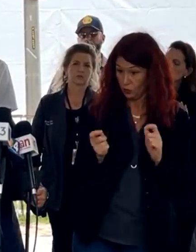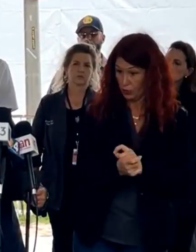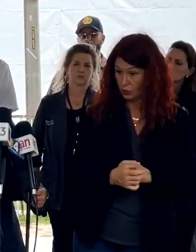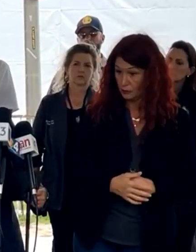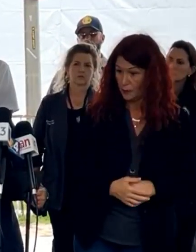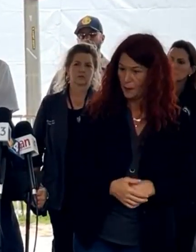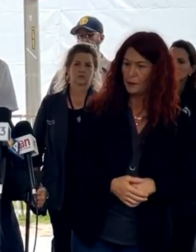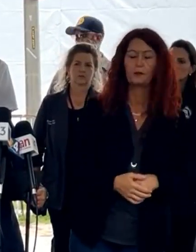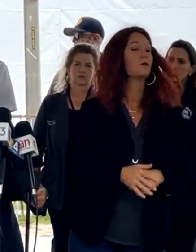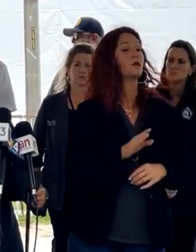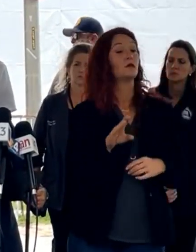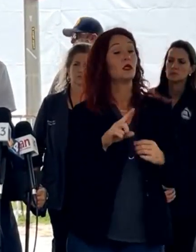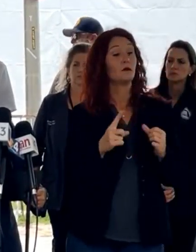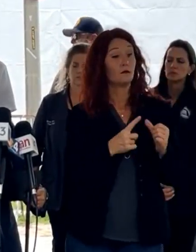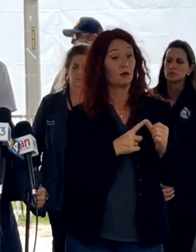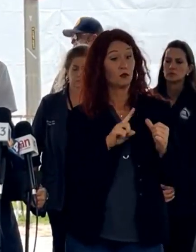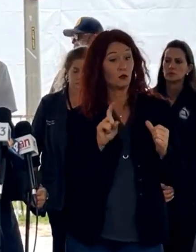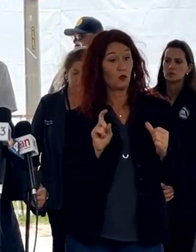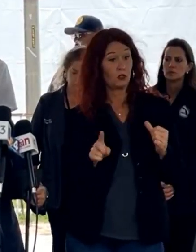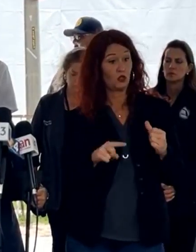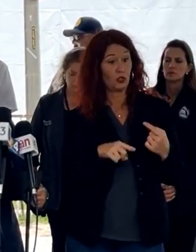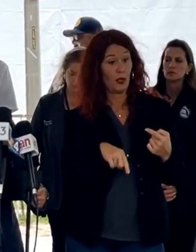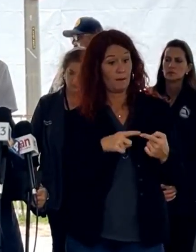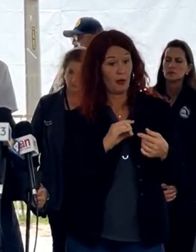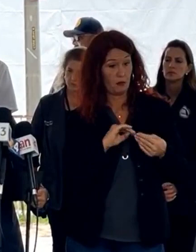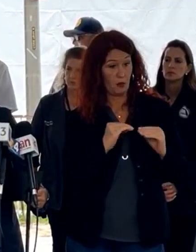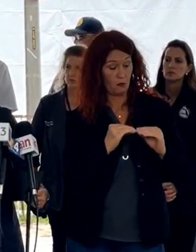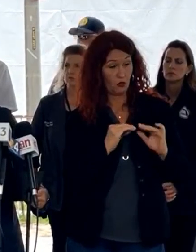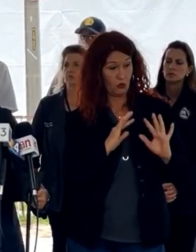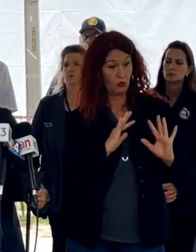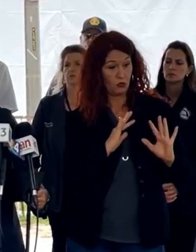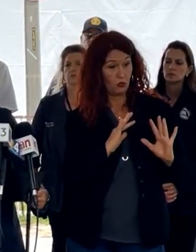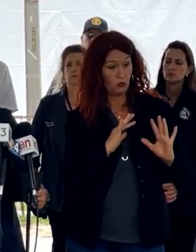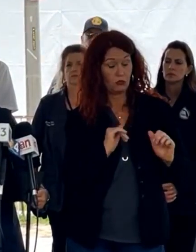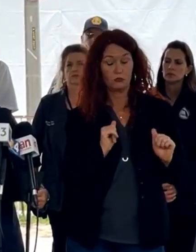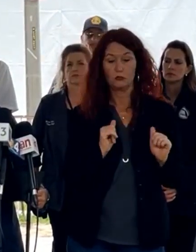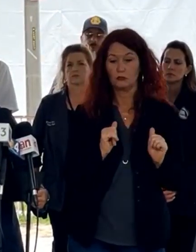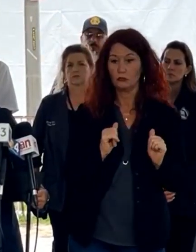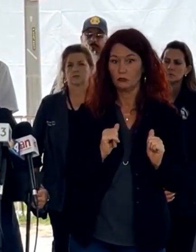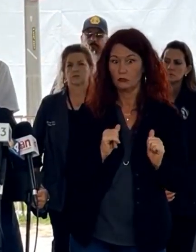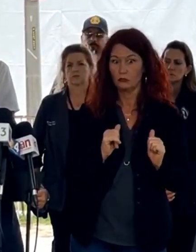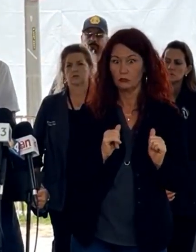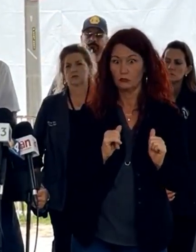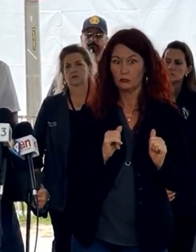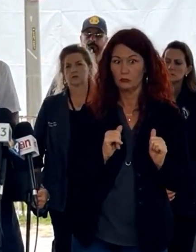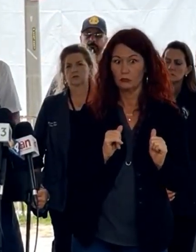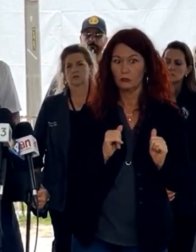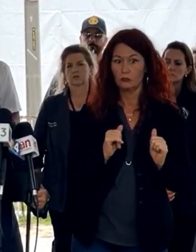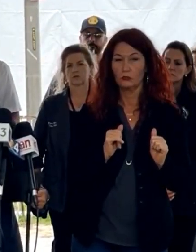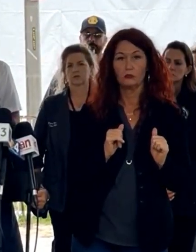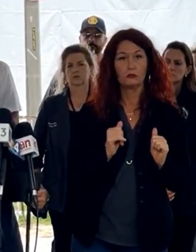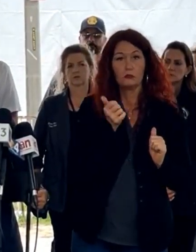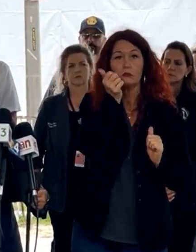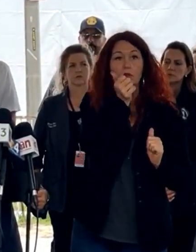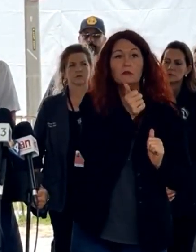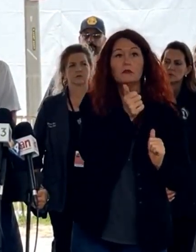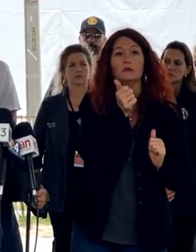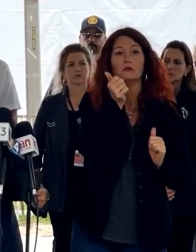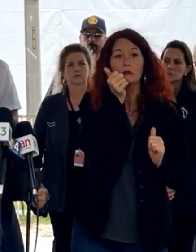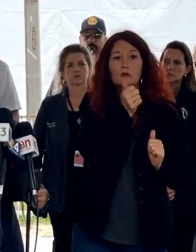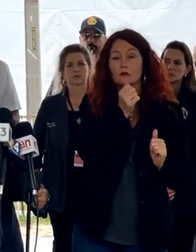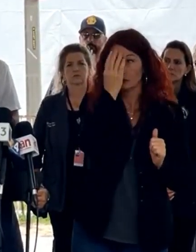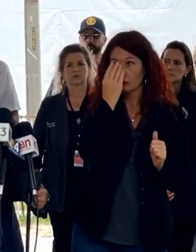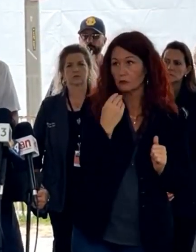Your first question was about the numbers. So as we've said all along, we've taken